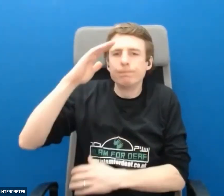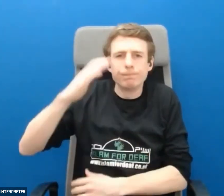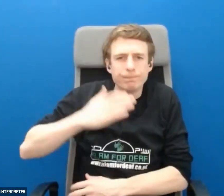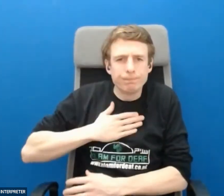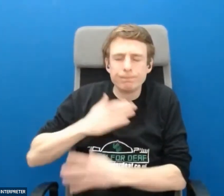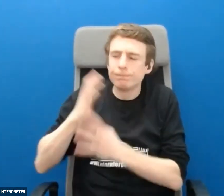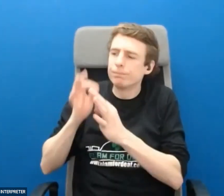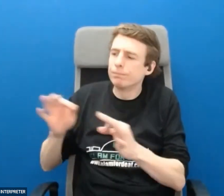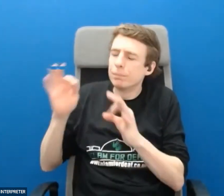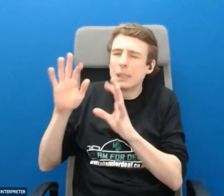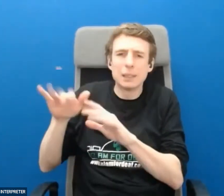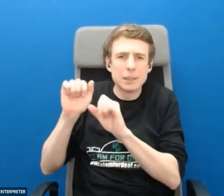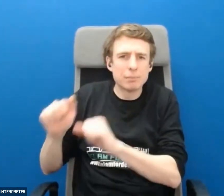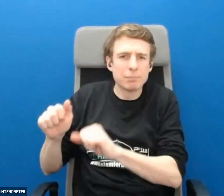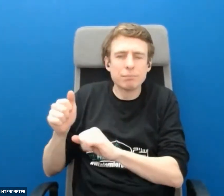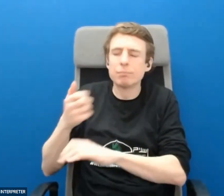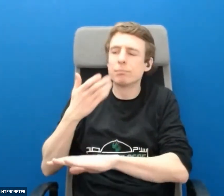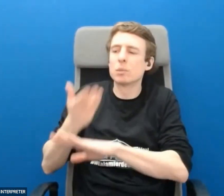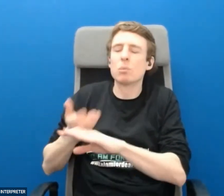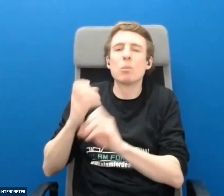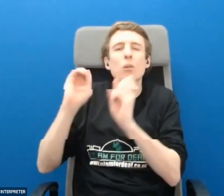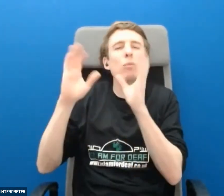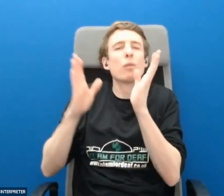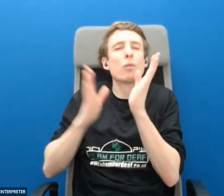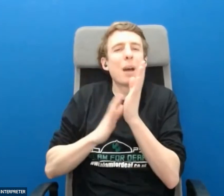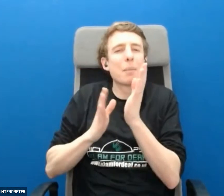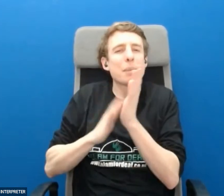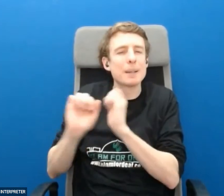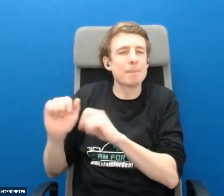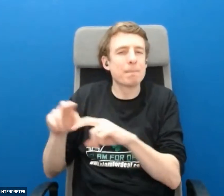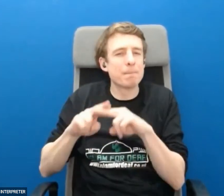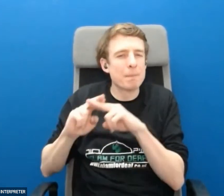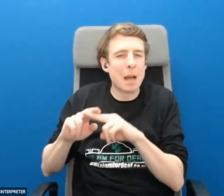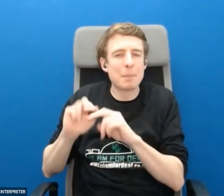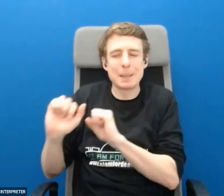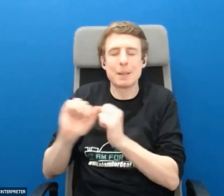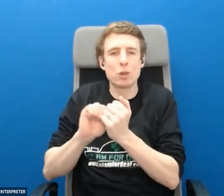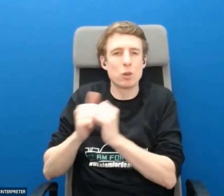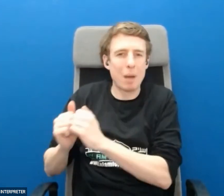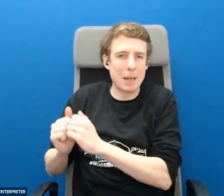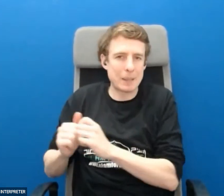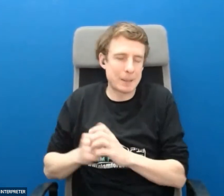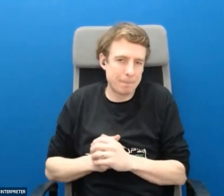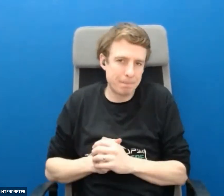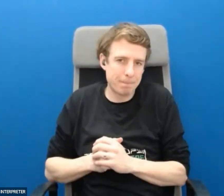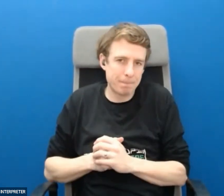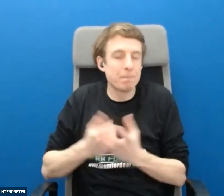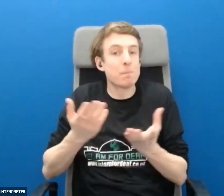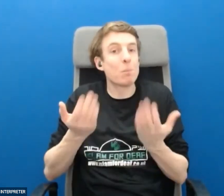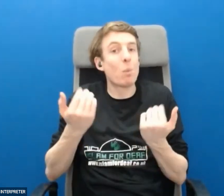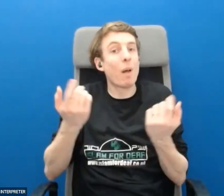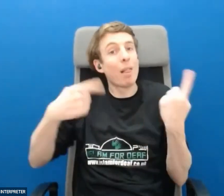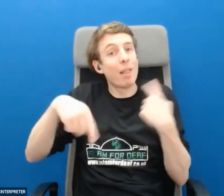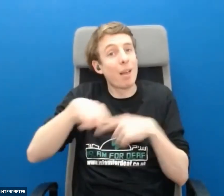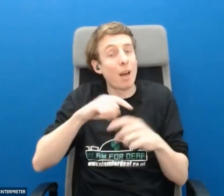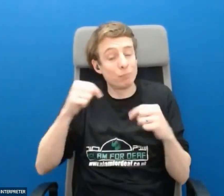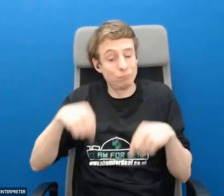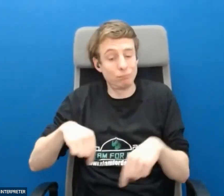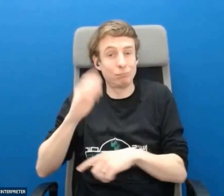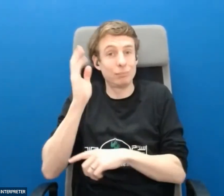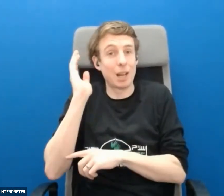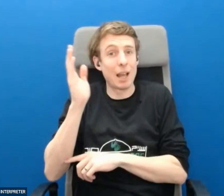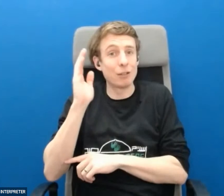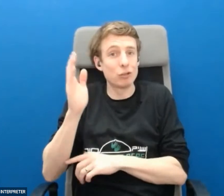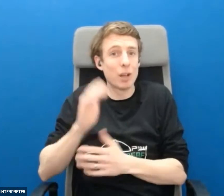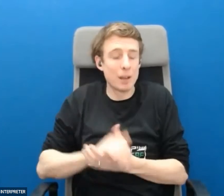upon his family and companions. I welcome you all this evening to tonight's lecture, and it's in